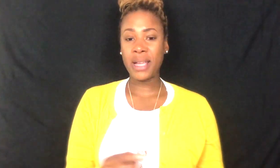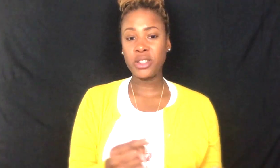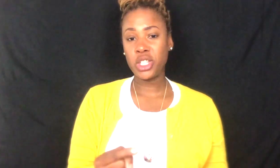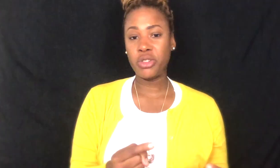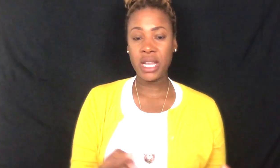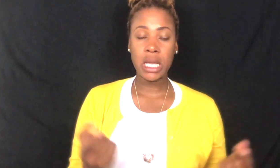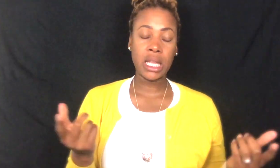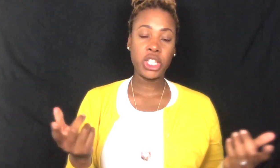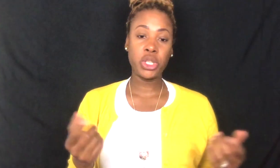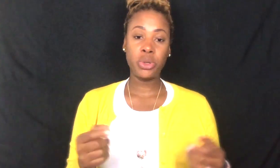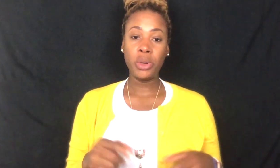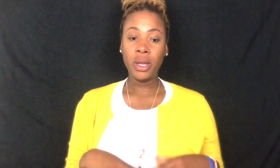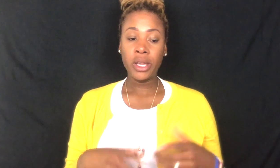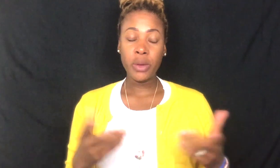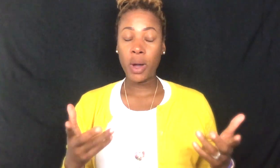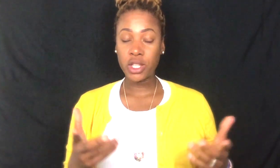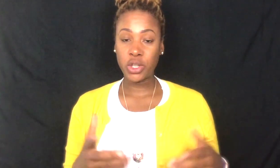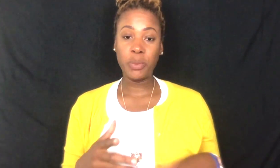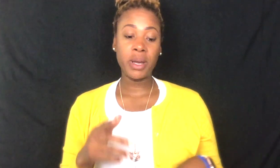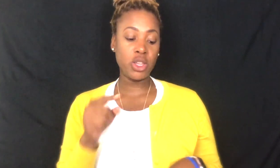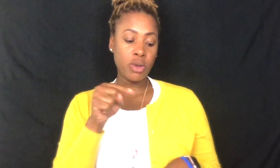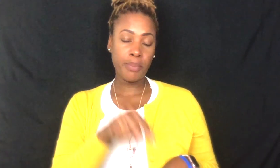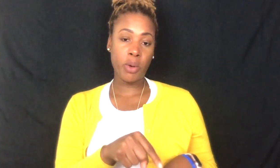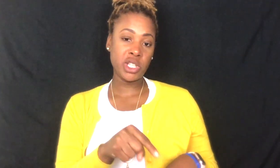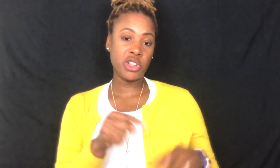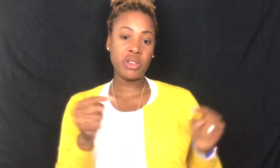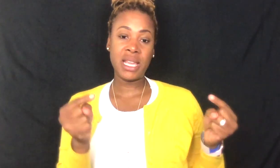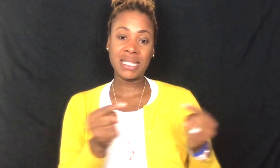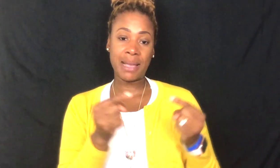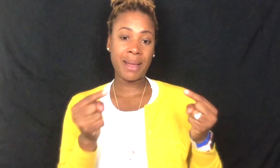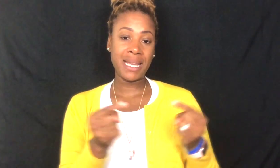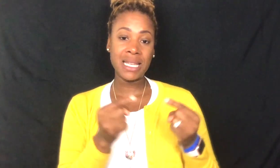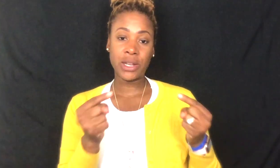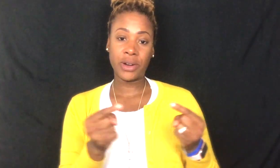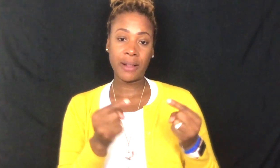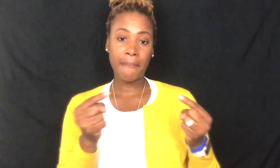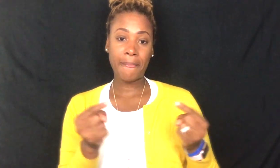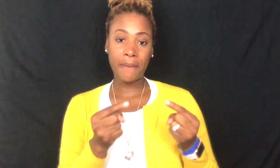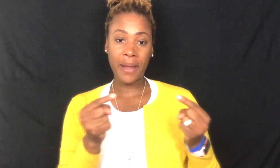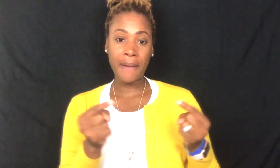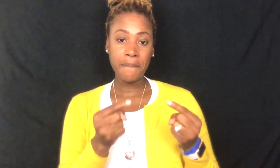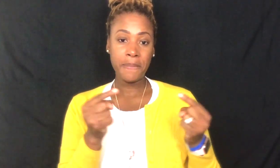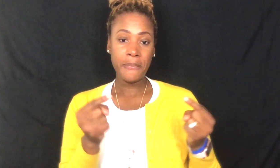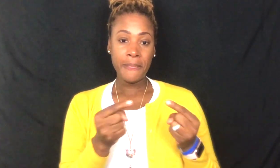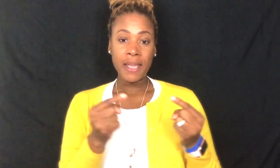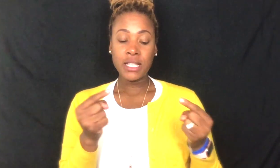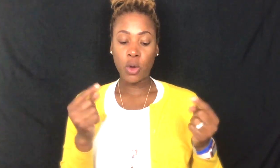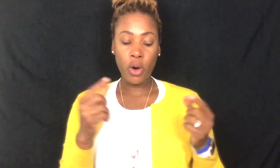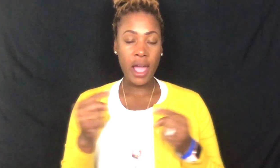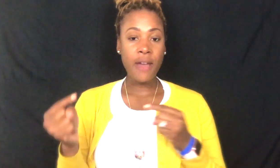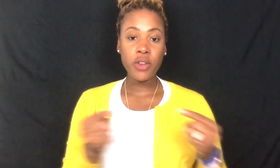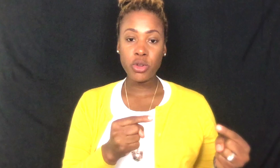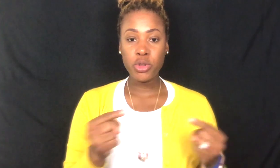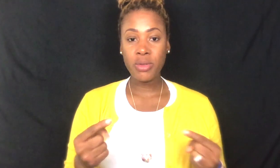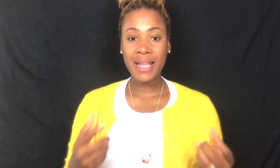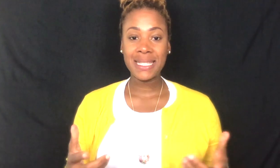to your knee unless you want to, but you can point to your knee and say, my knee is hurting. Okay? So wherever you do that